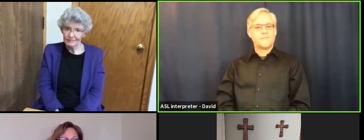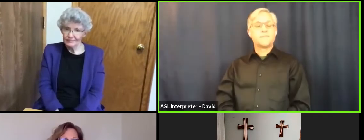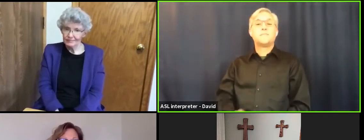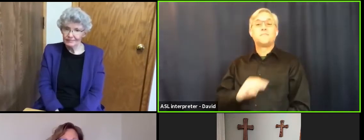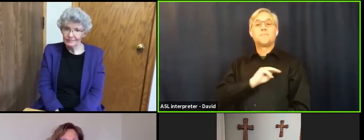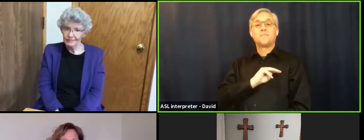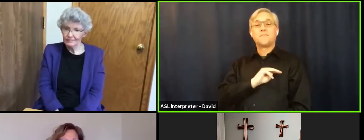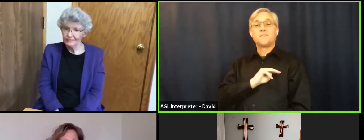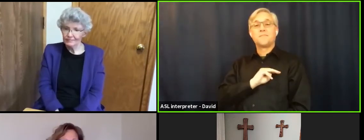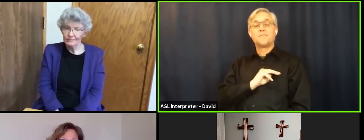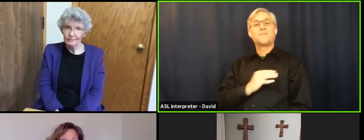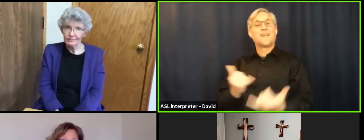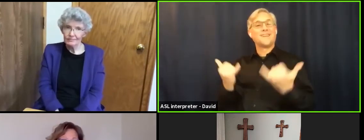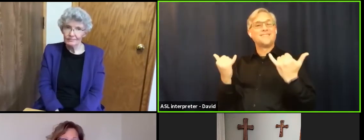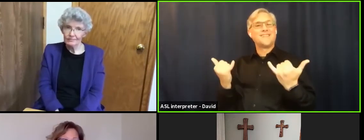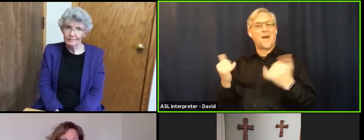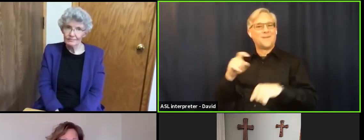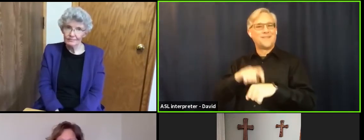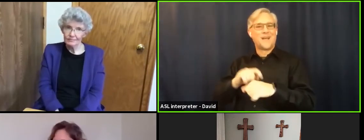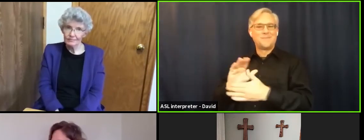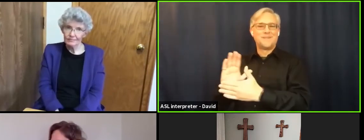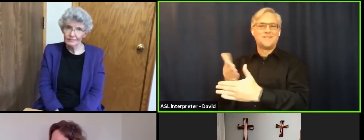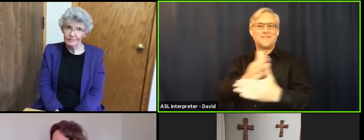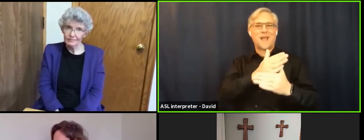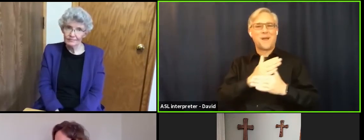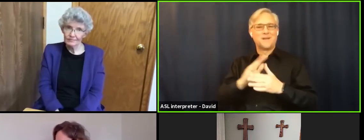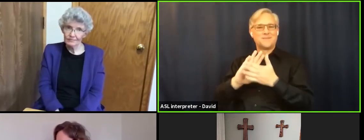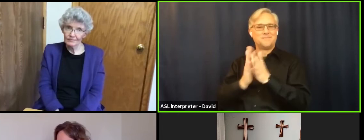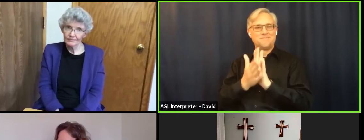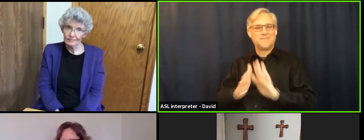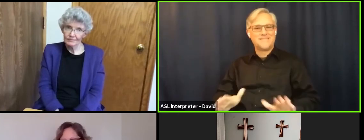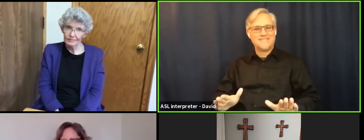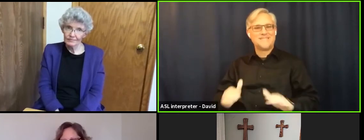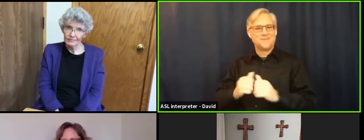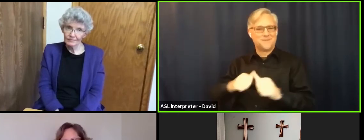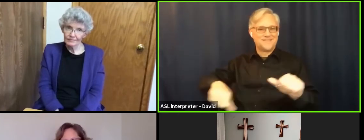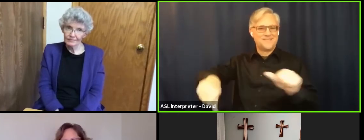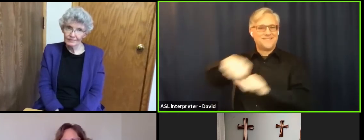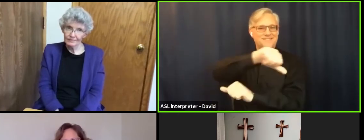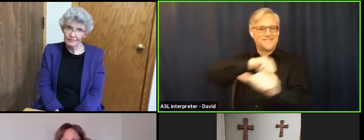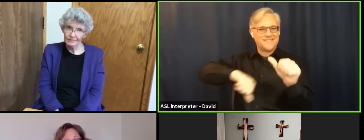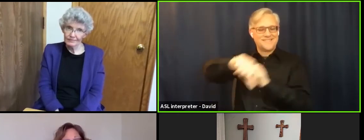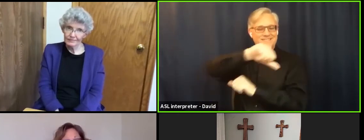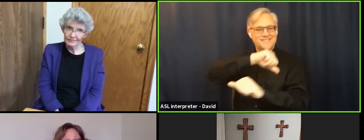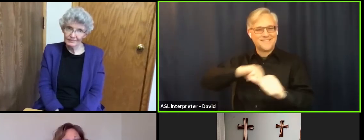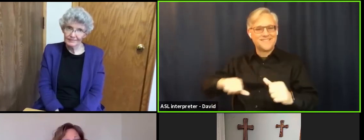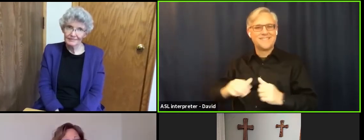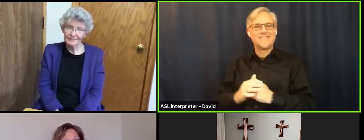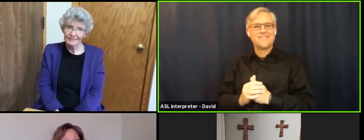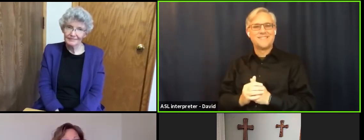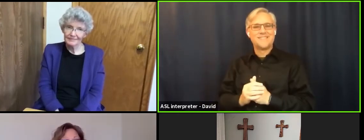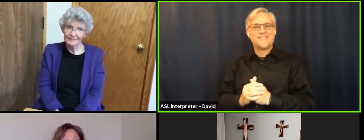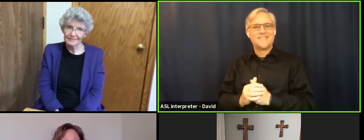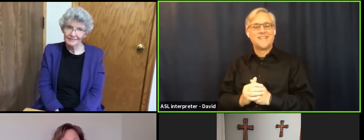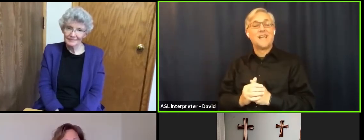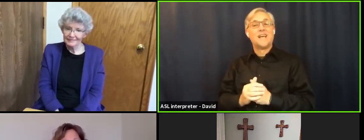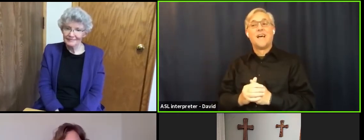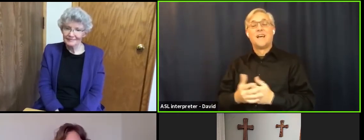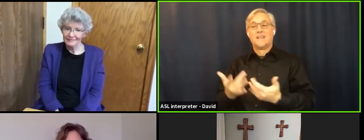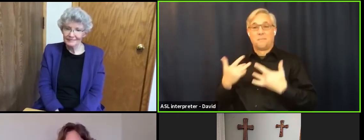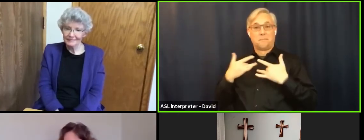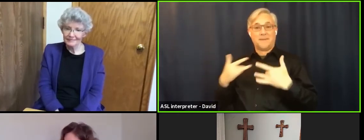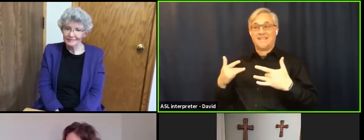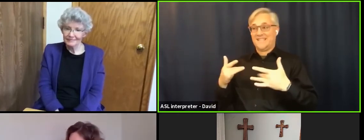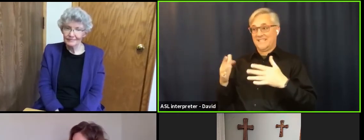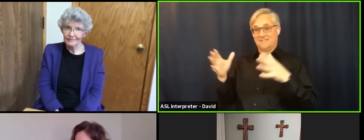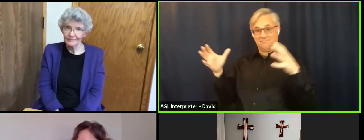Now is the time to share the peace with others. This time when we're together in worship